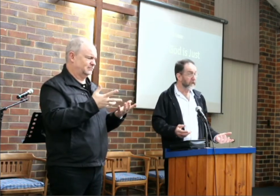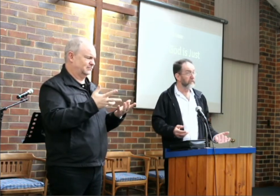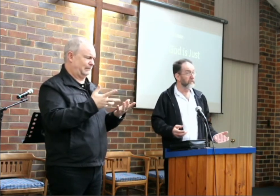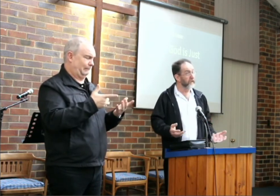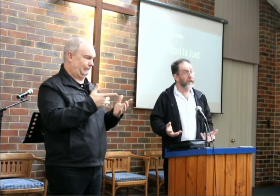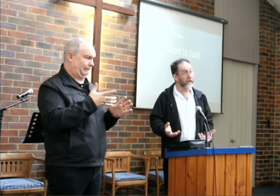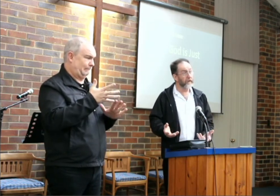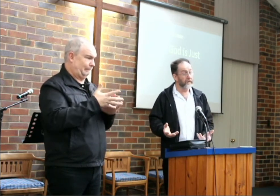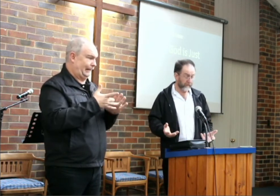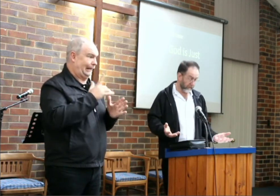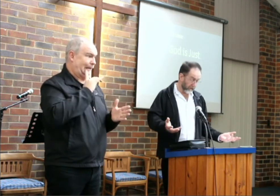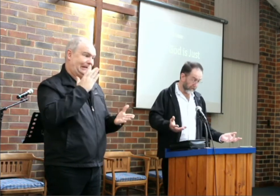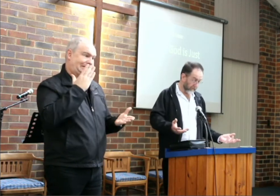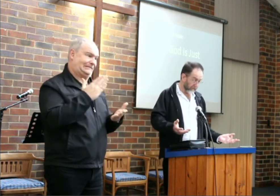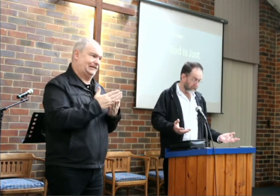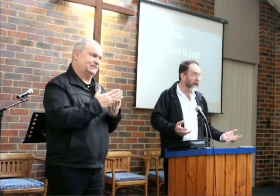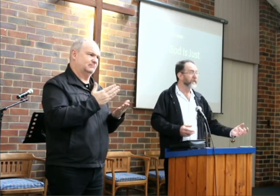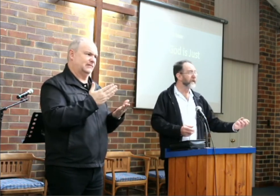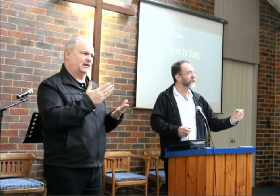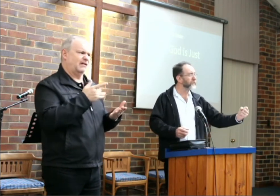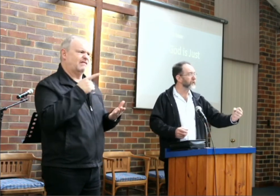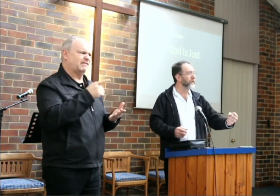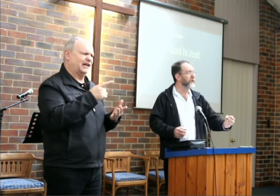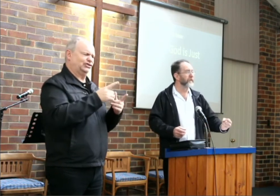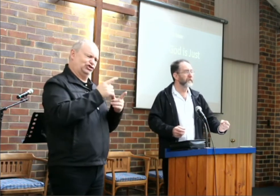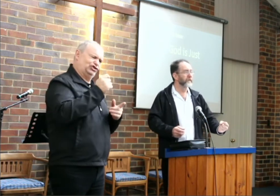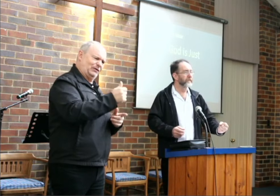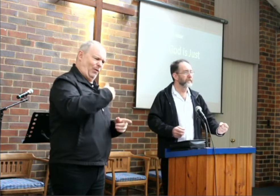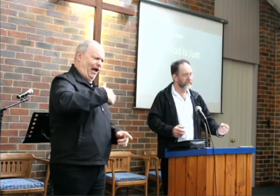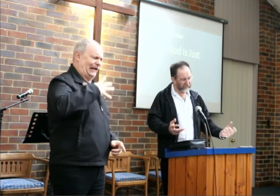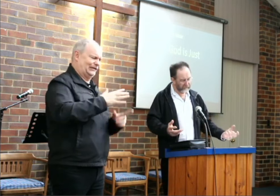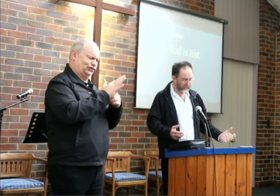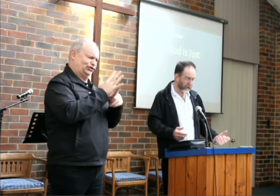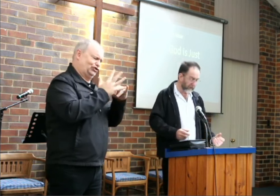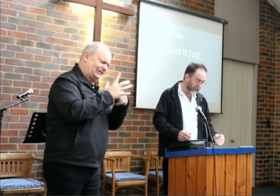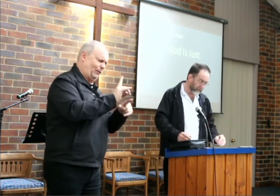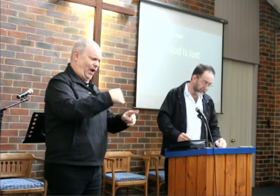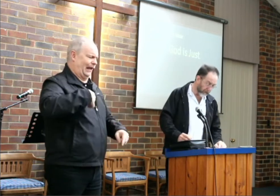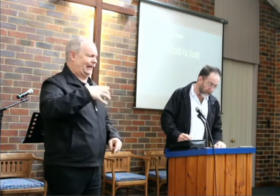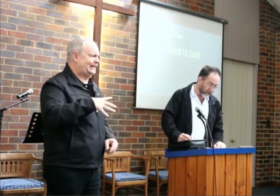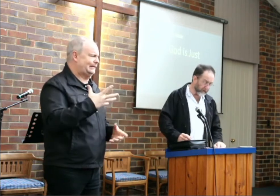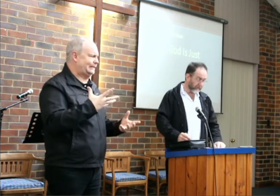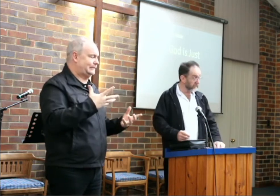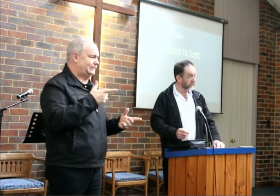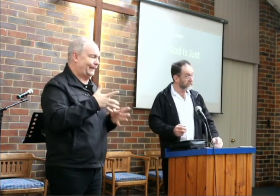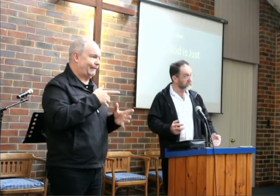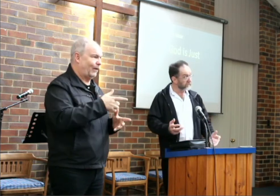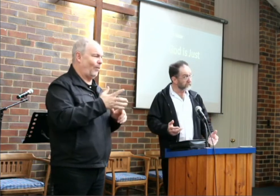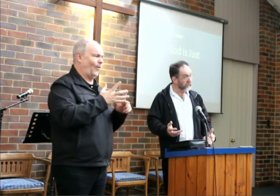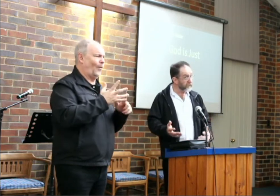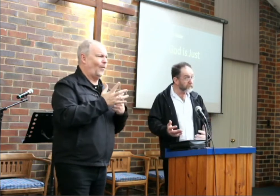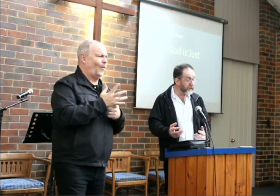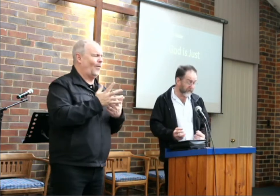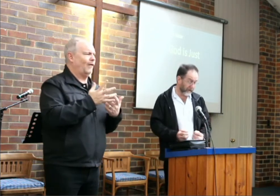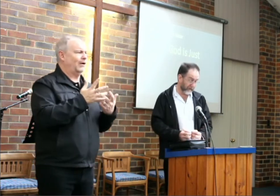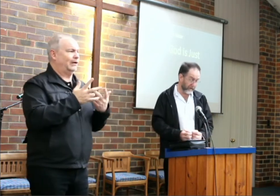meaning exactly? Like, oh, that's just what I need. Probably not. Is it